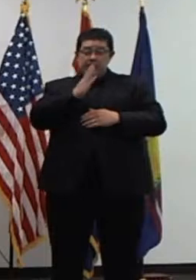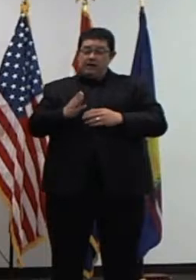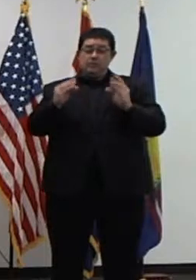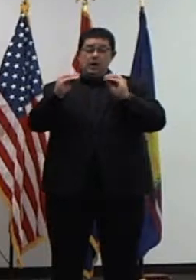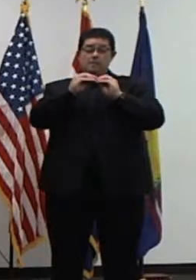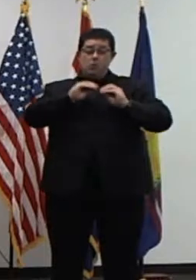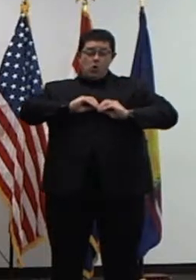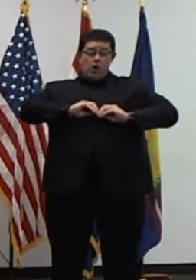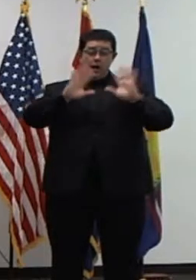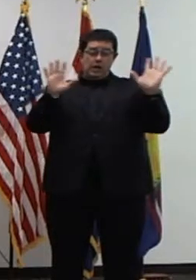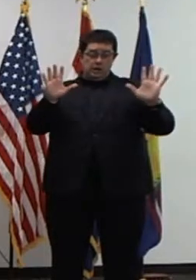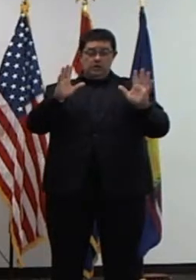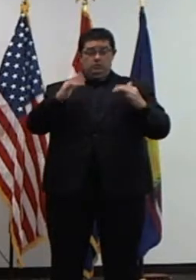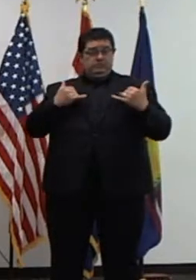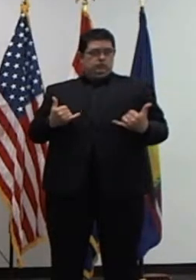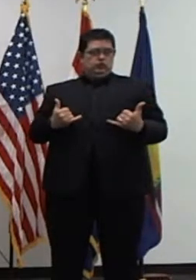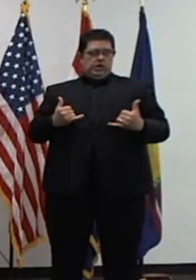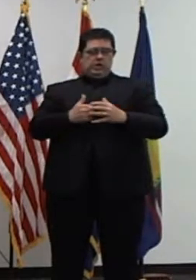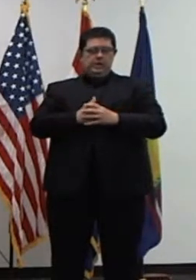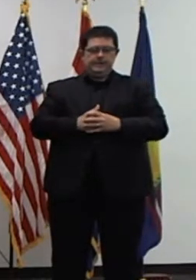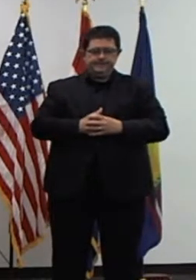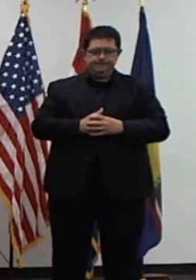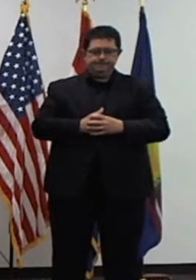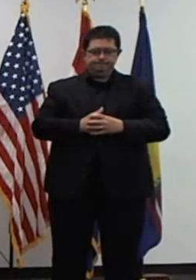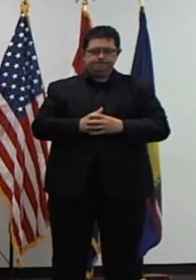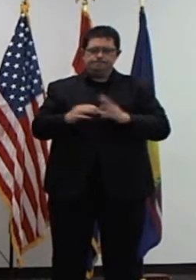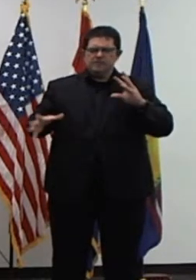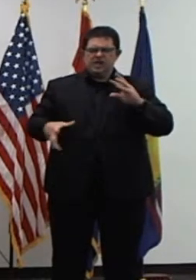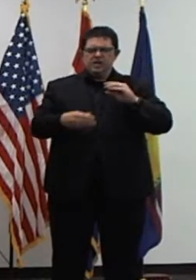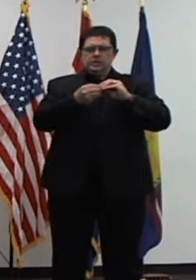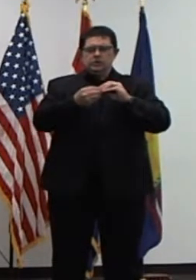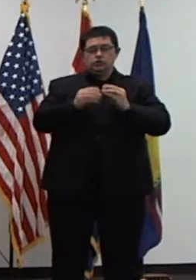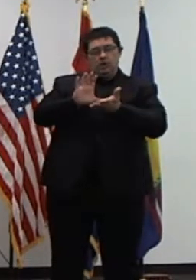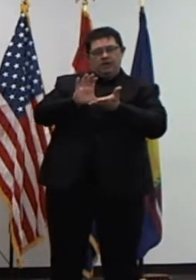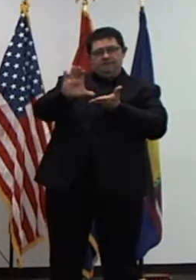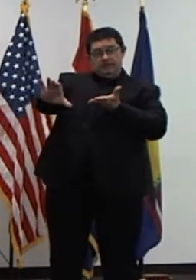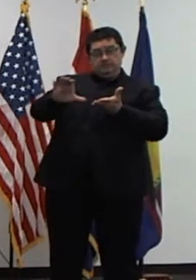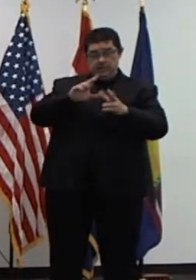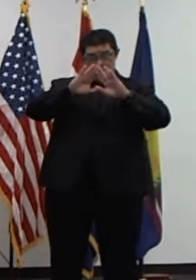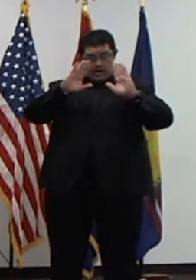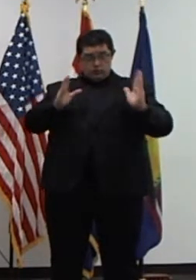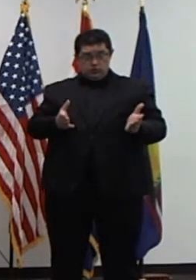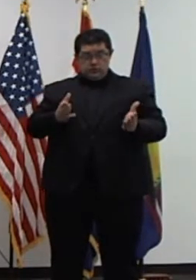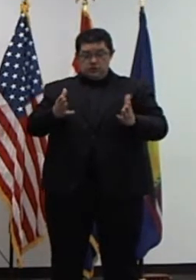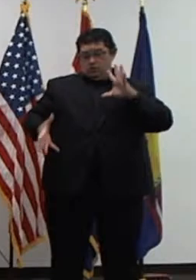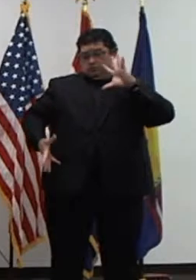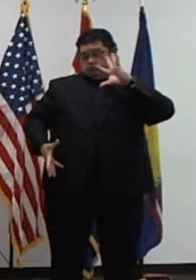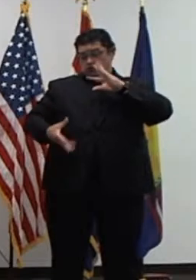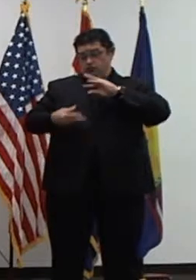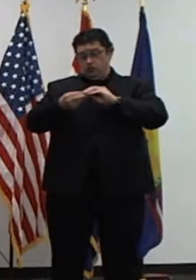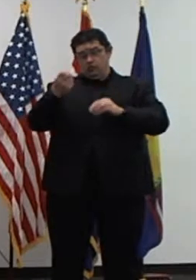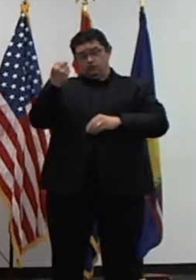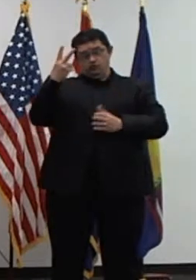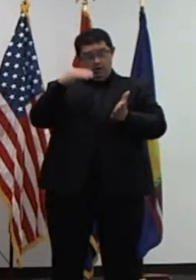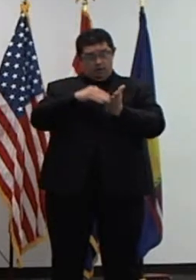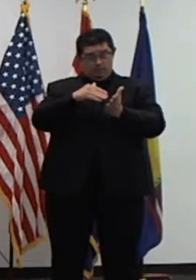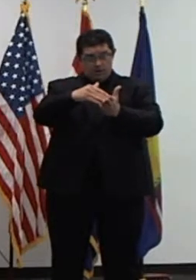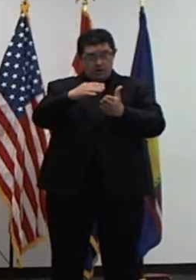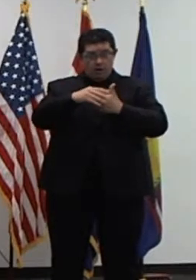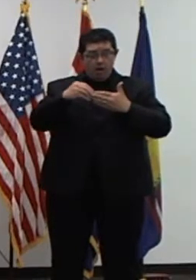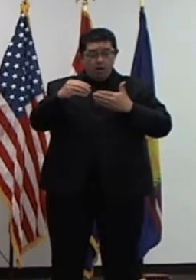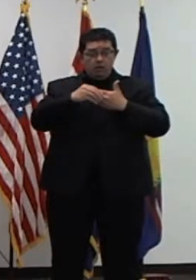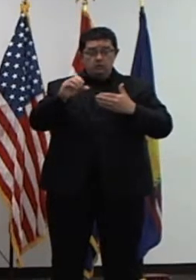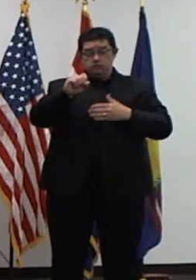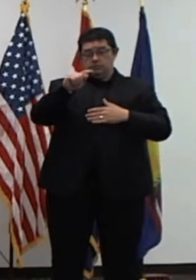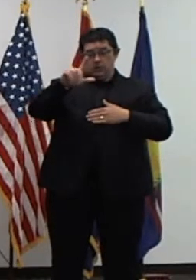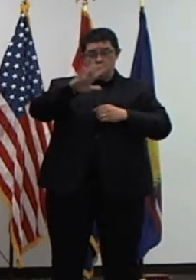today. This additional investment in housing brings to a total of $12 million that St. Louis